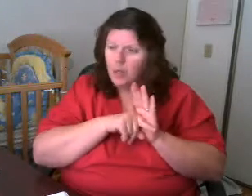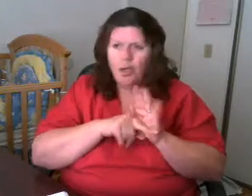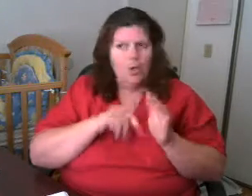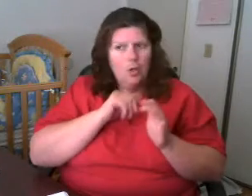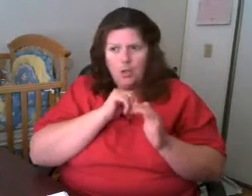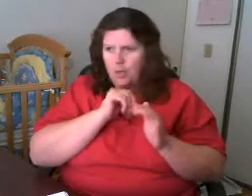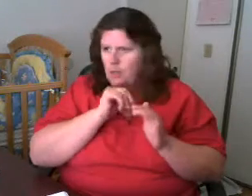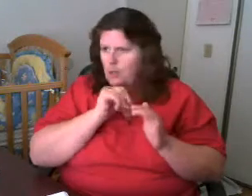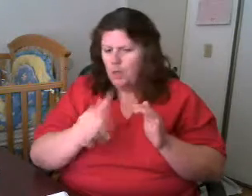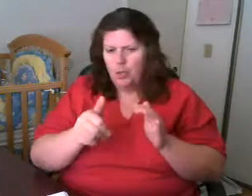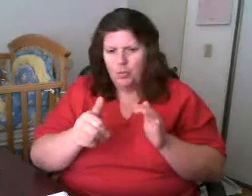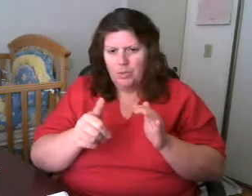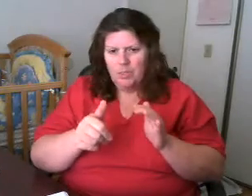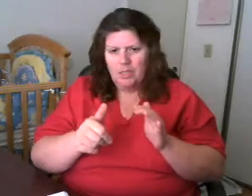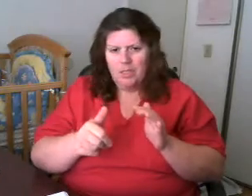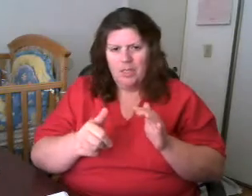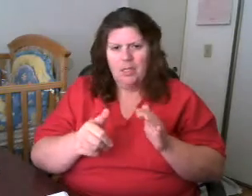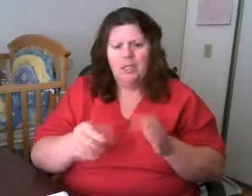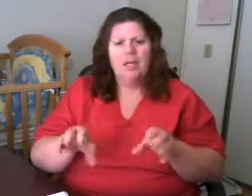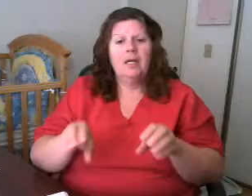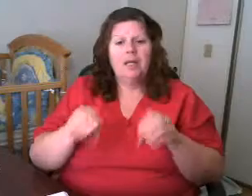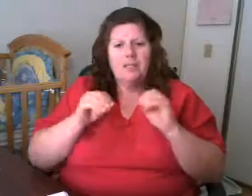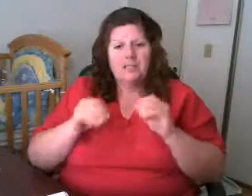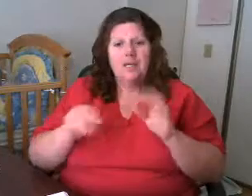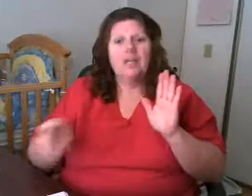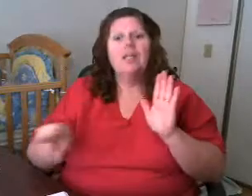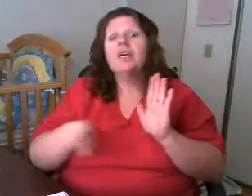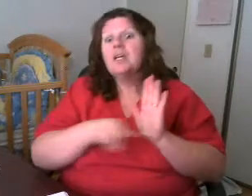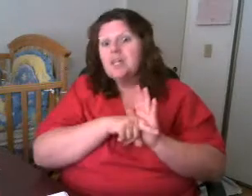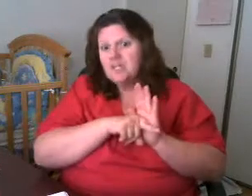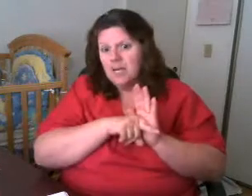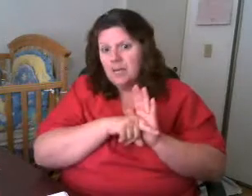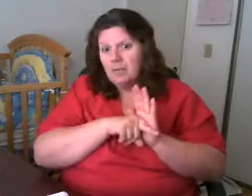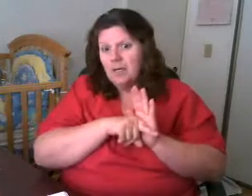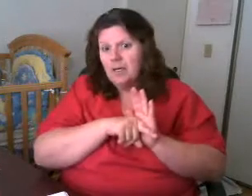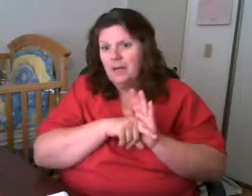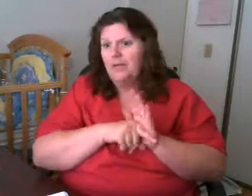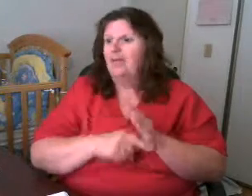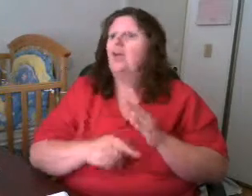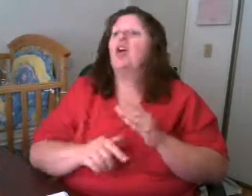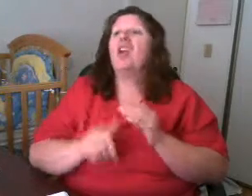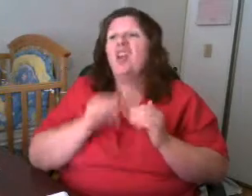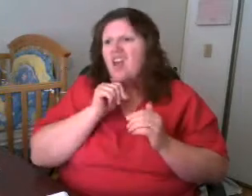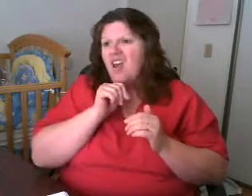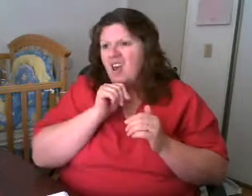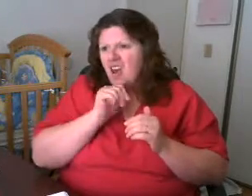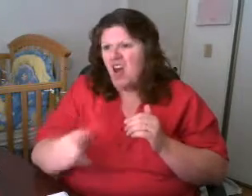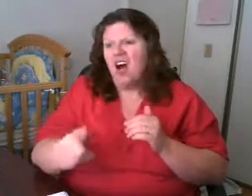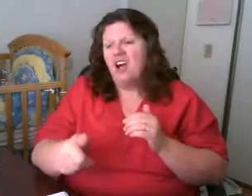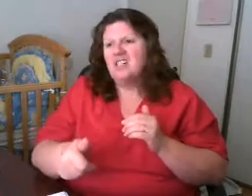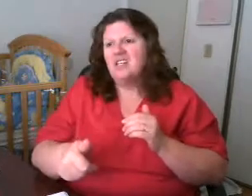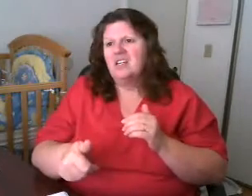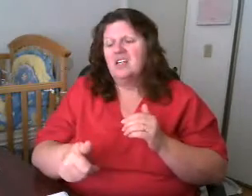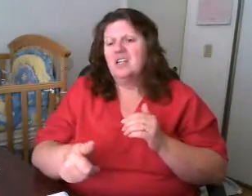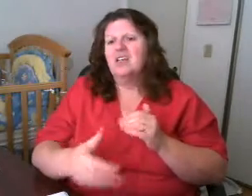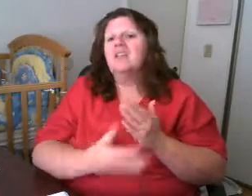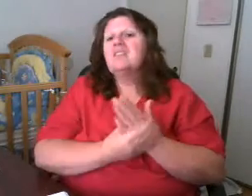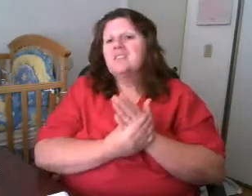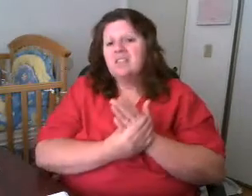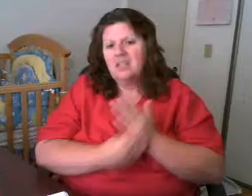for. There are plenty of interpreters, although we'll talk about the shortage of interpreters, but there are plenty of interpreters